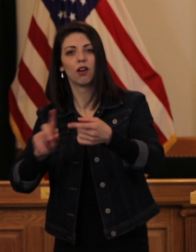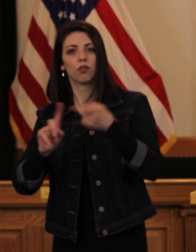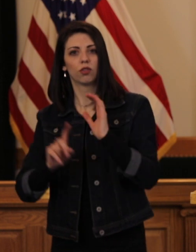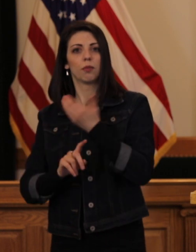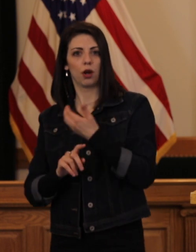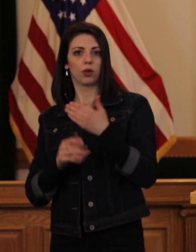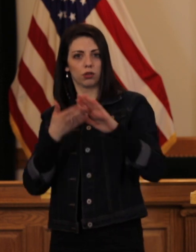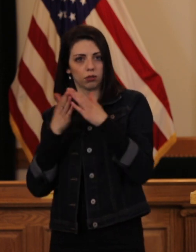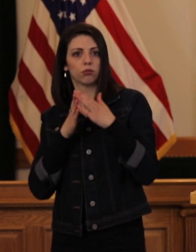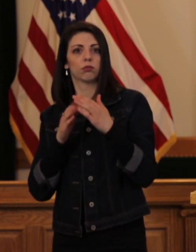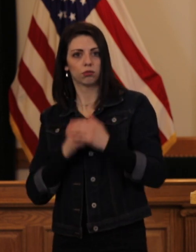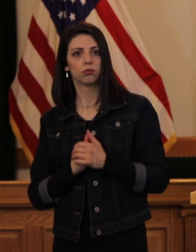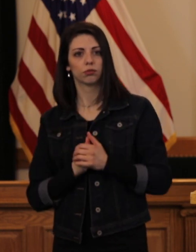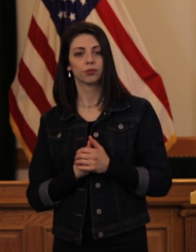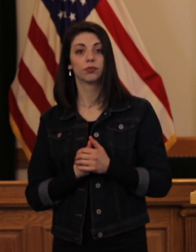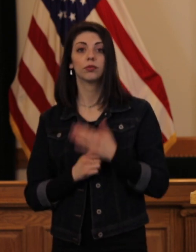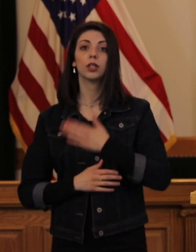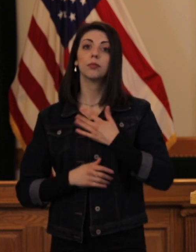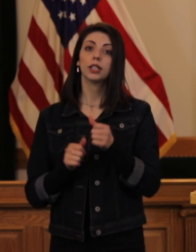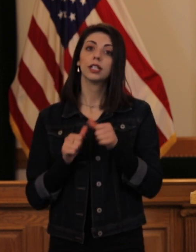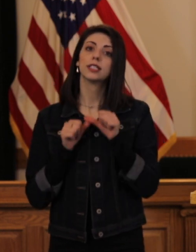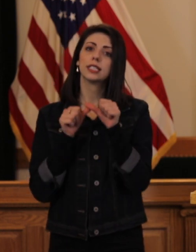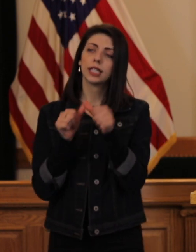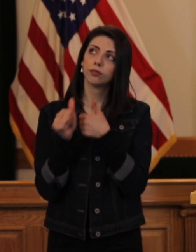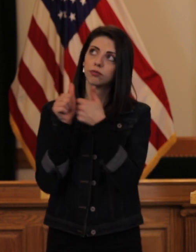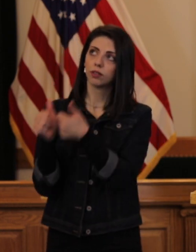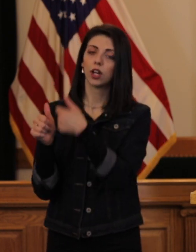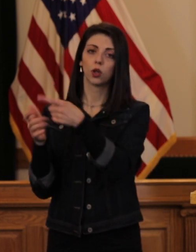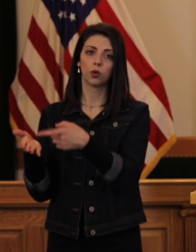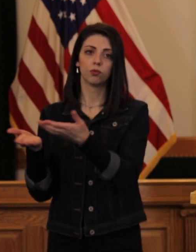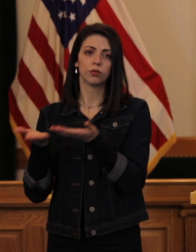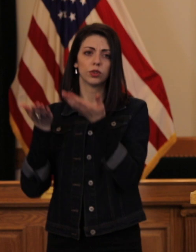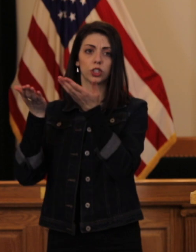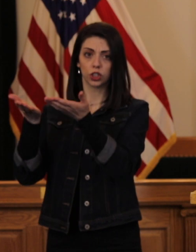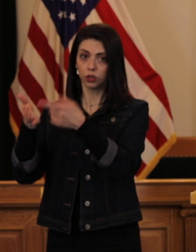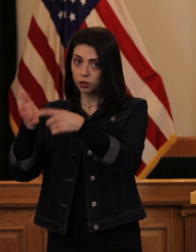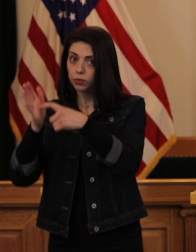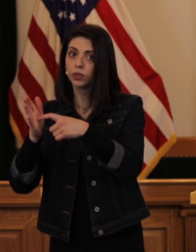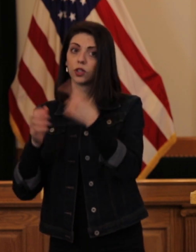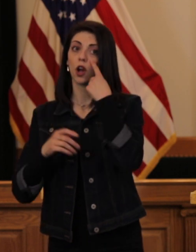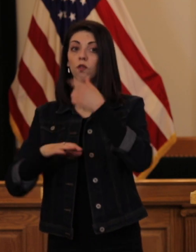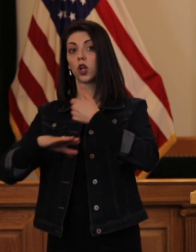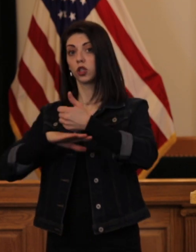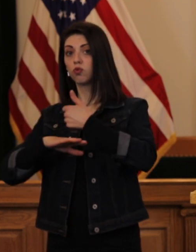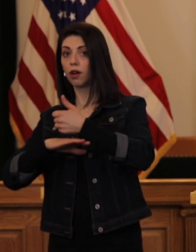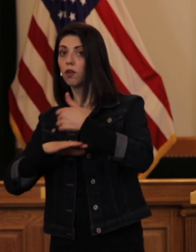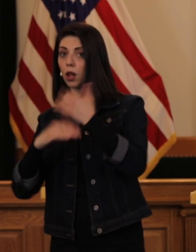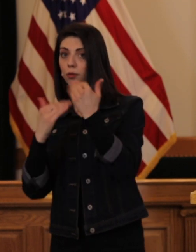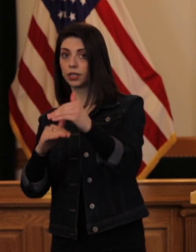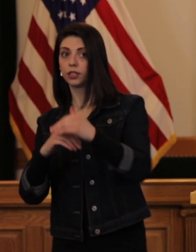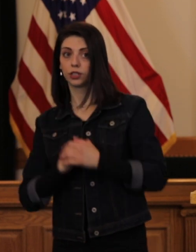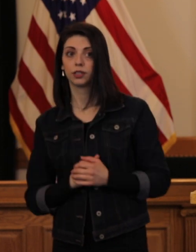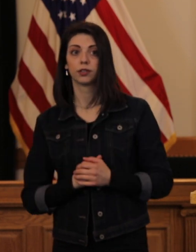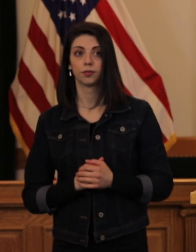Oswego County. Please continue to follow the voluntary alternating day travel recommendations for Oswego, Onondaga, and Cayuga